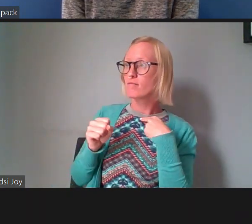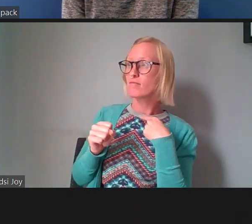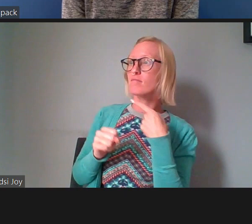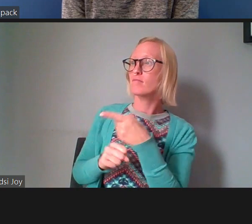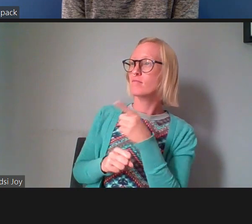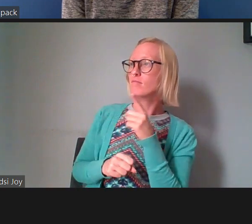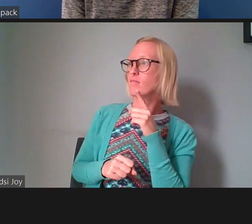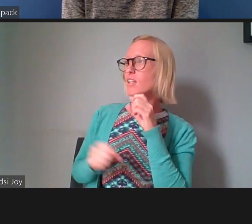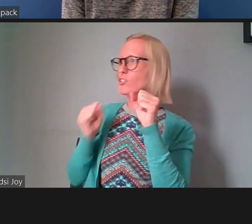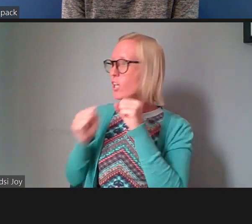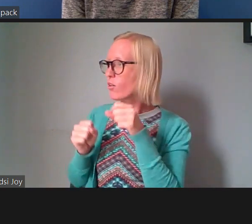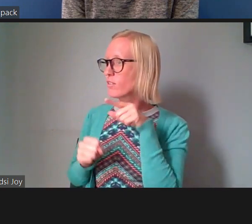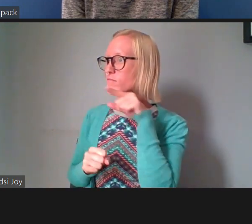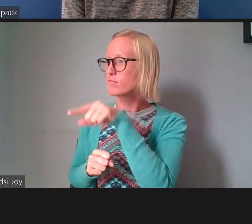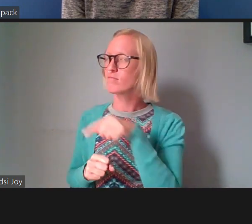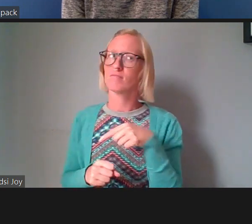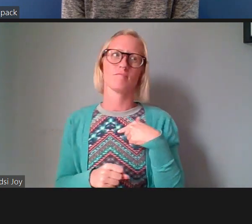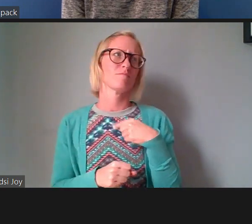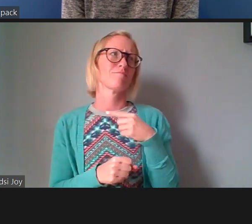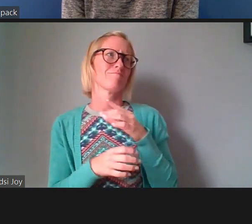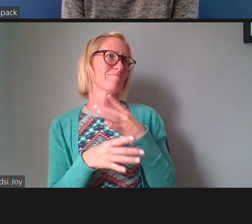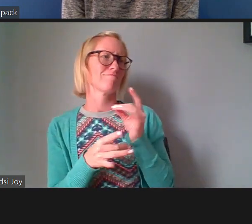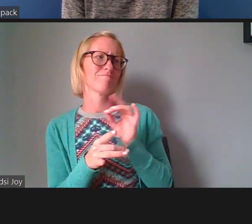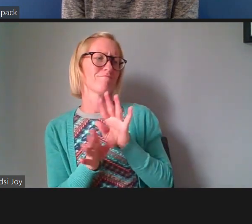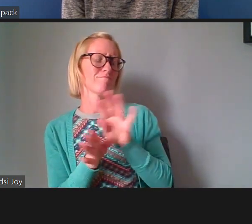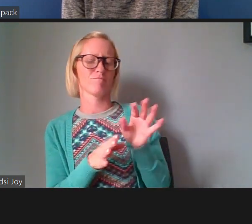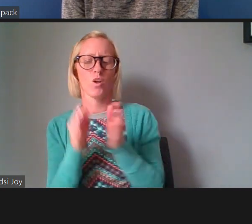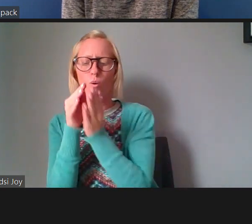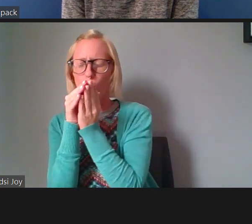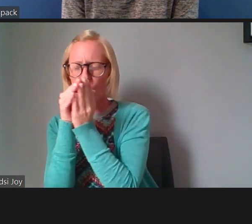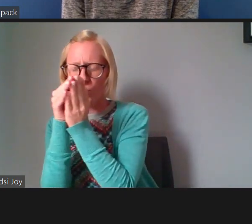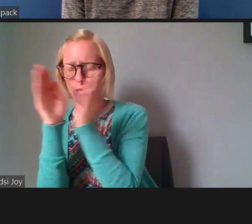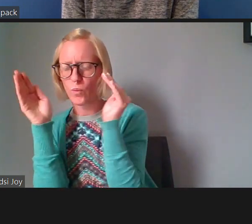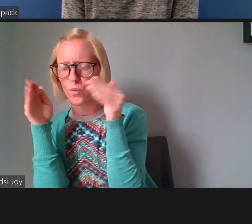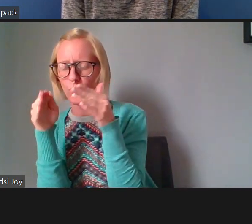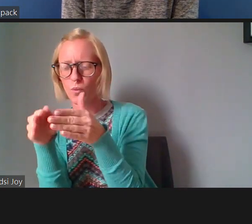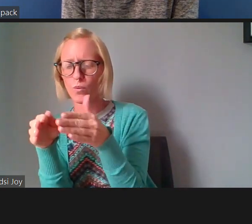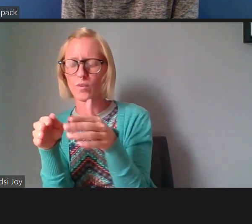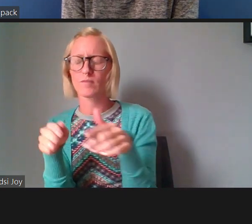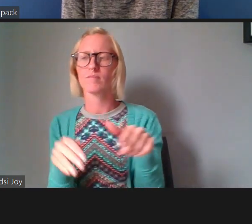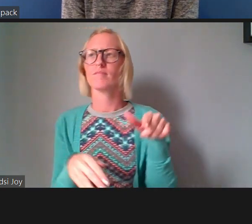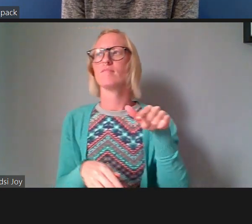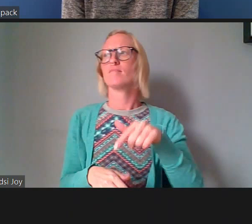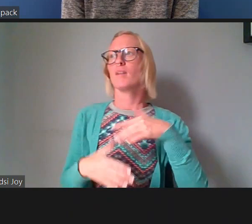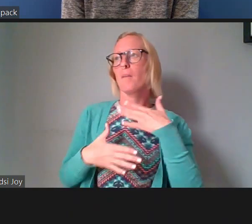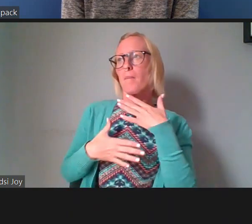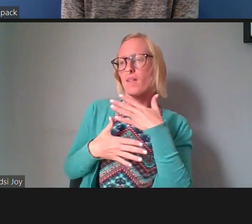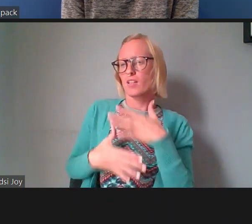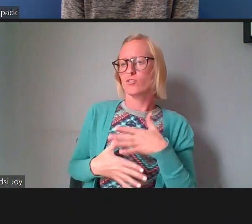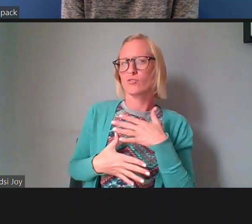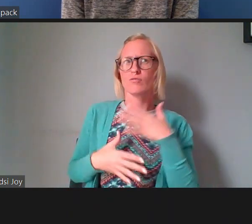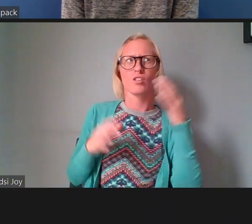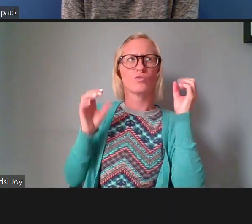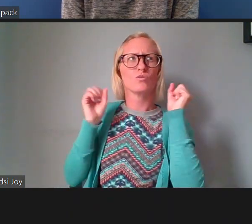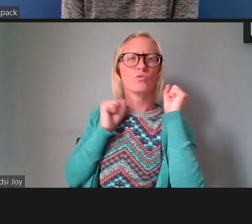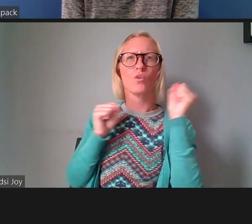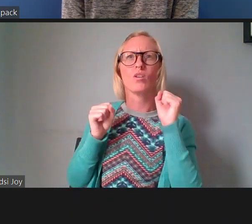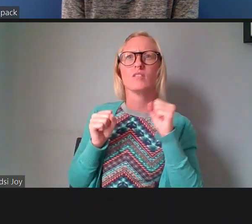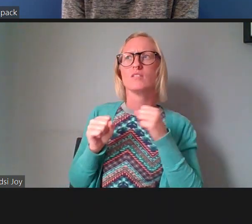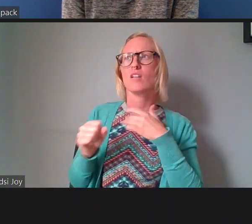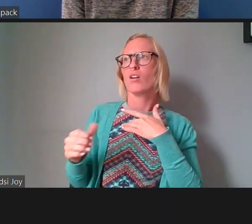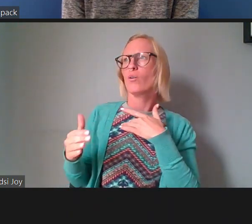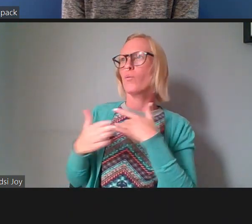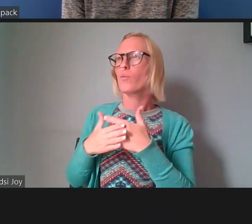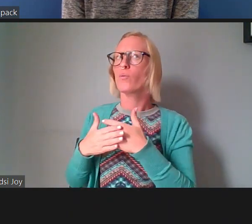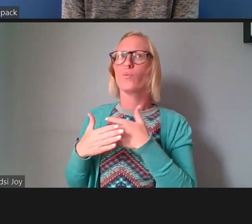interested because he was still blowing. His face was dark with the violent pleasure of making this stupendous noise, and his heart was making